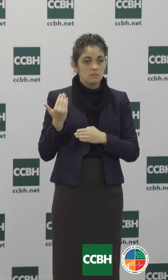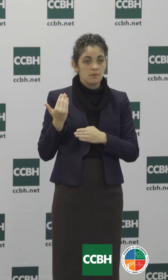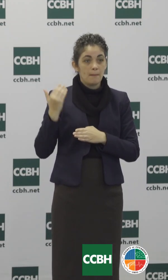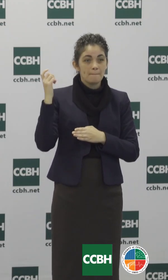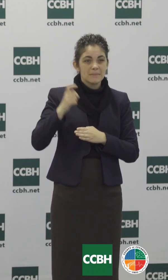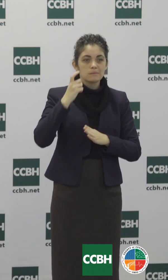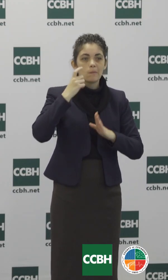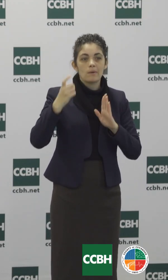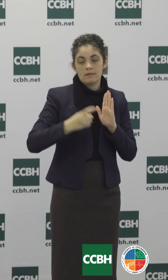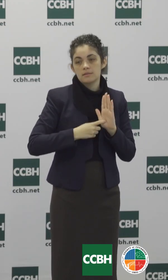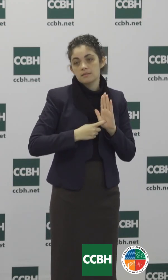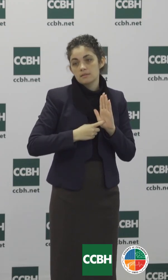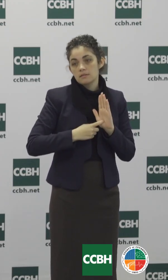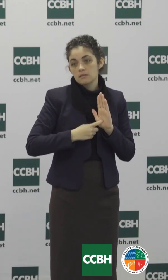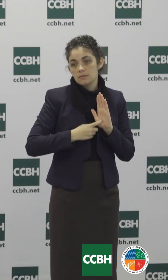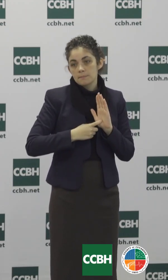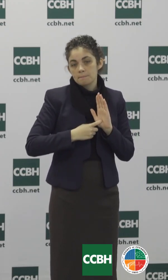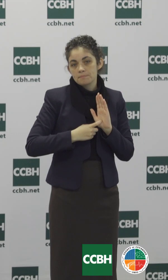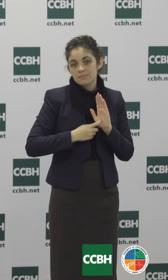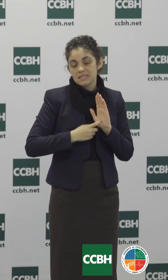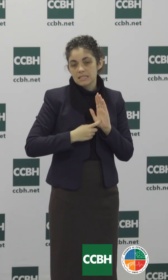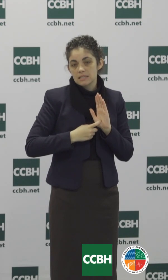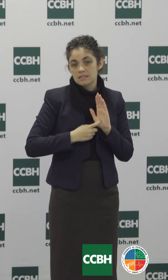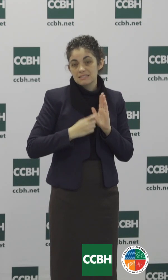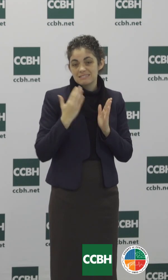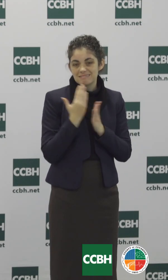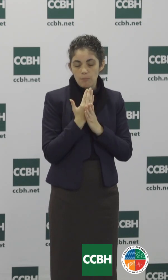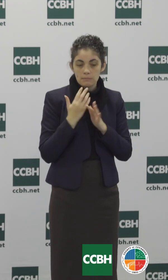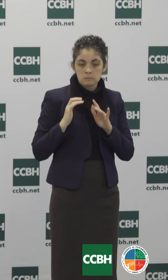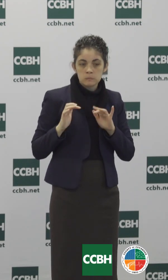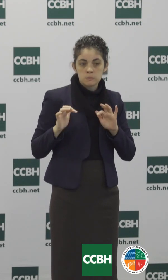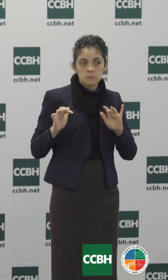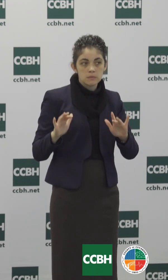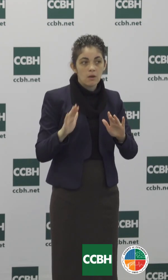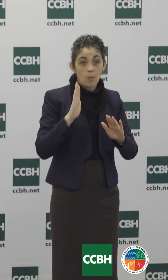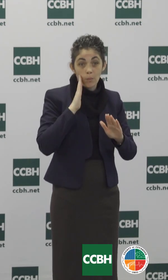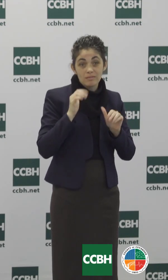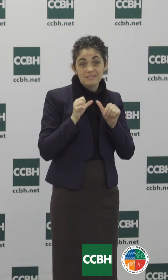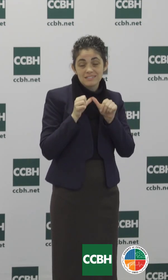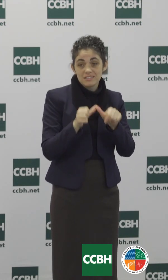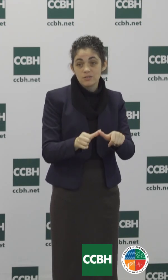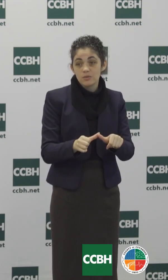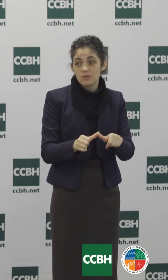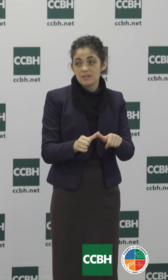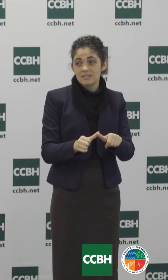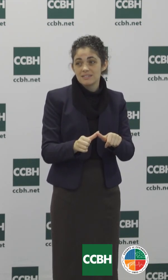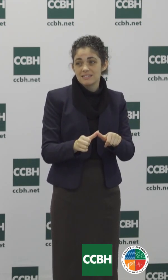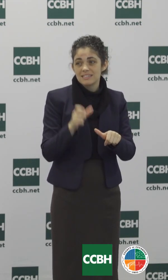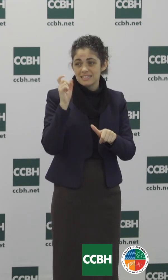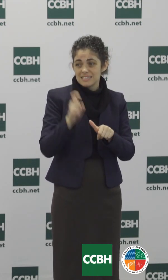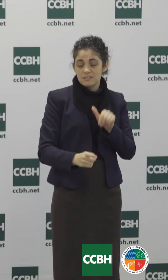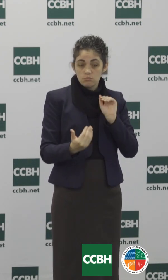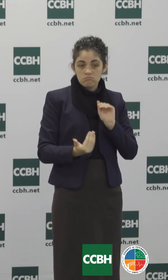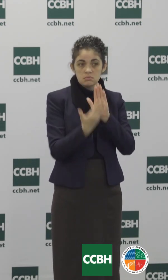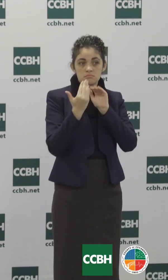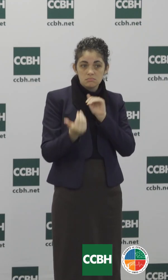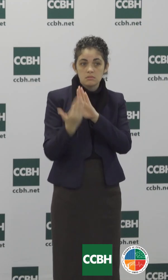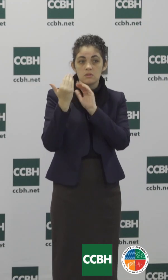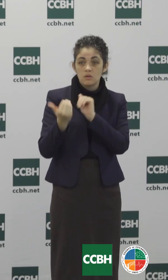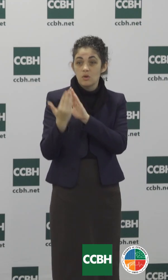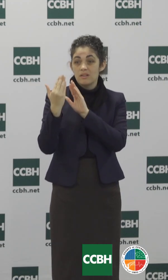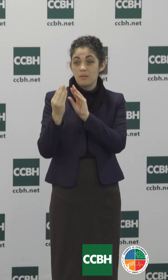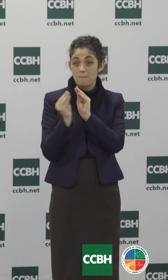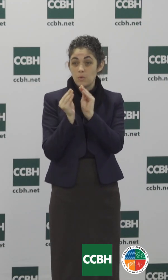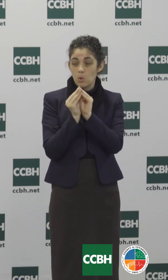to recognize that unless we stop transmission that's still happening, we're going to continue to need to address this in a very